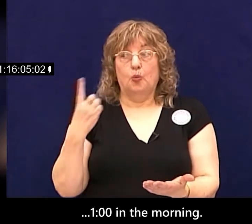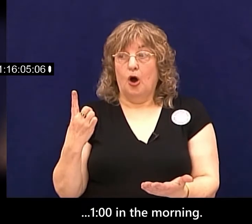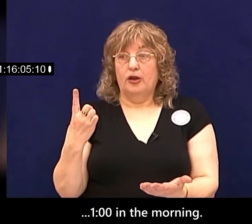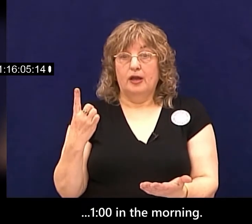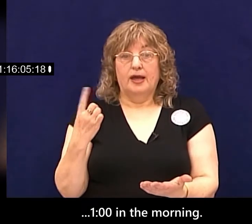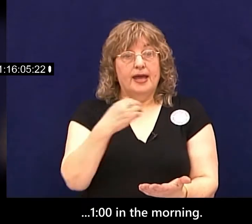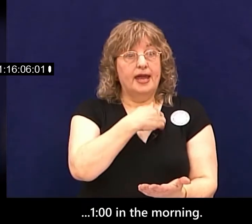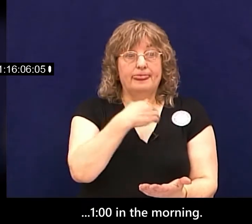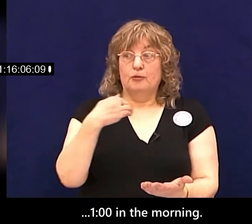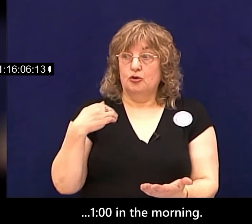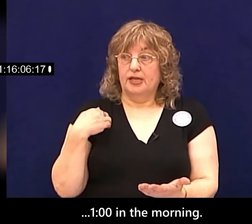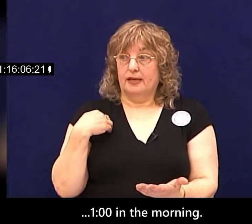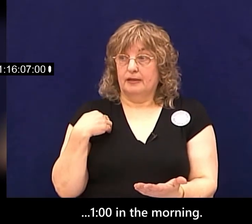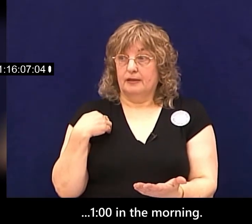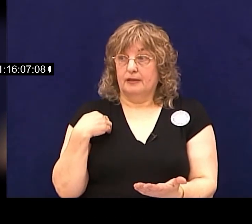1 in the morning.